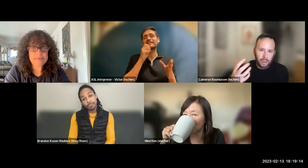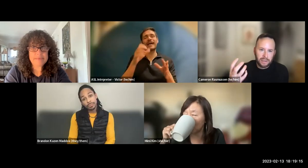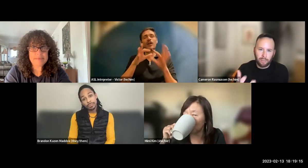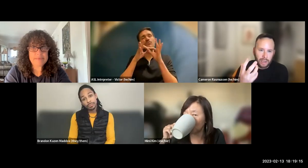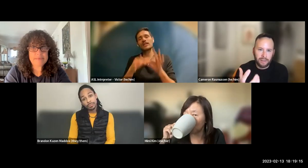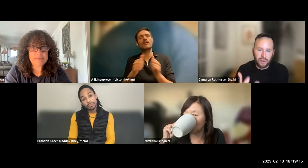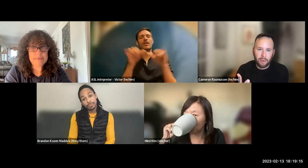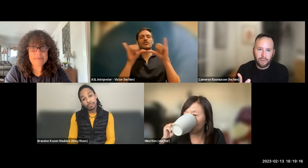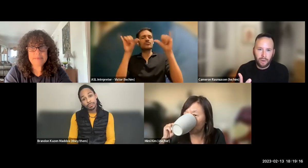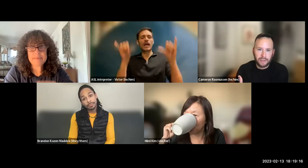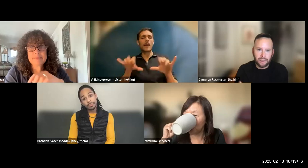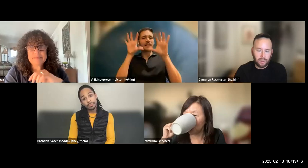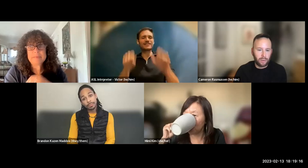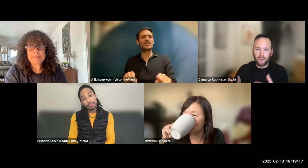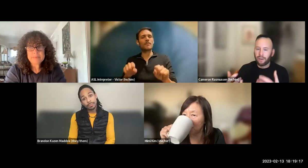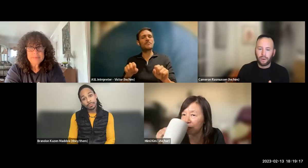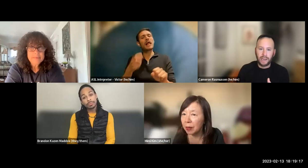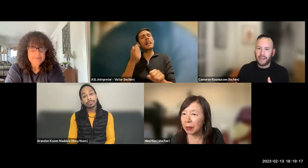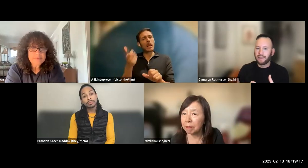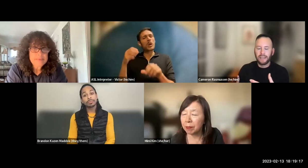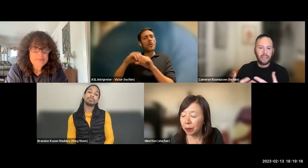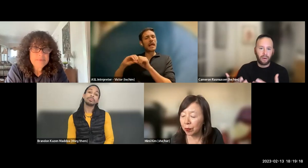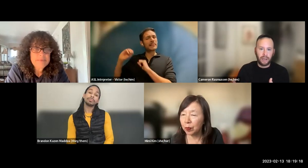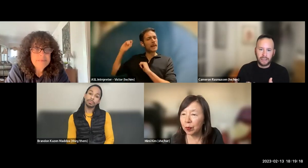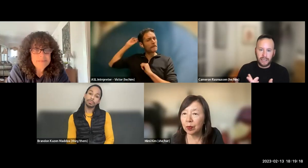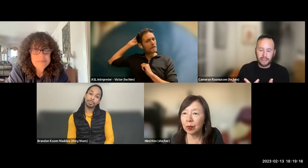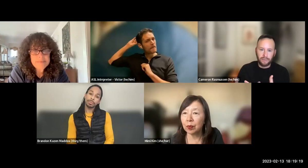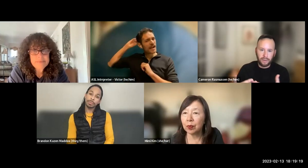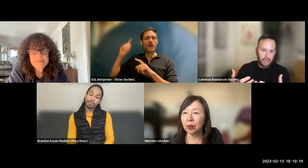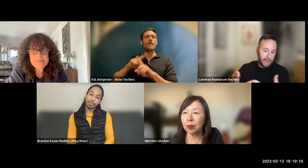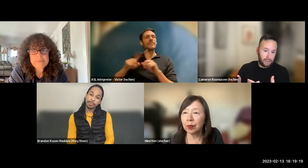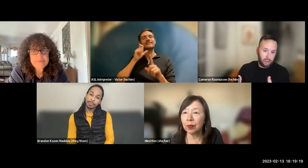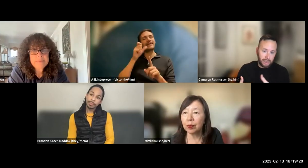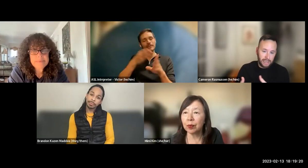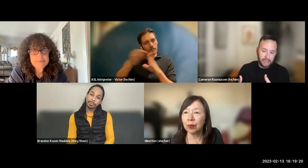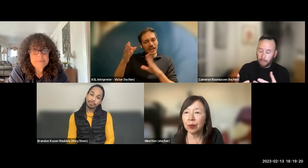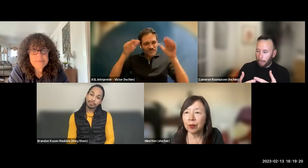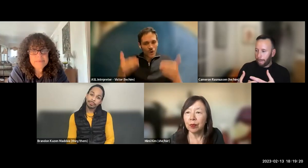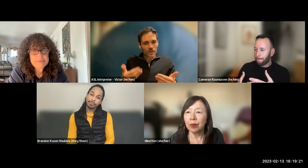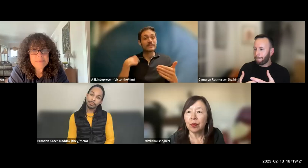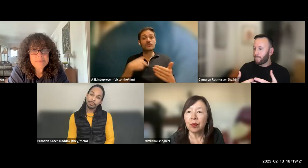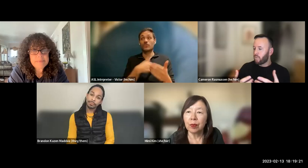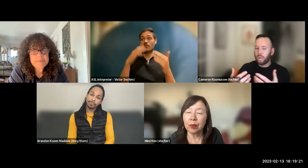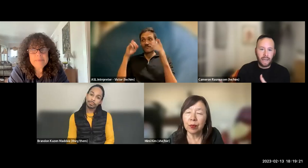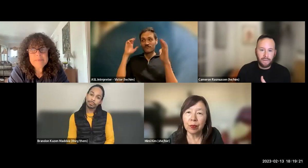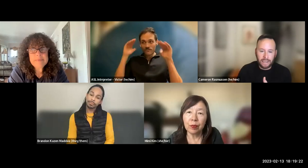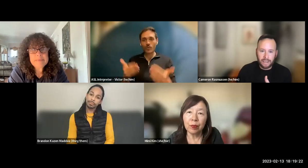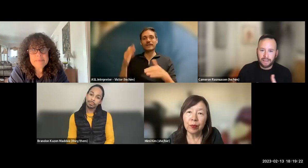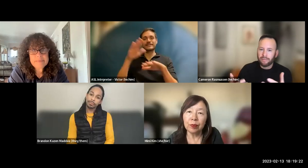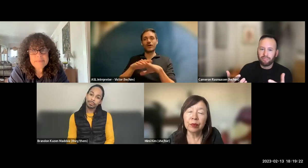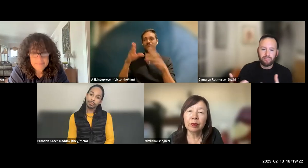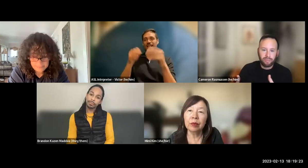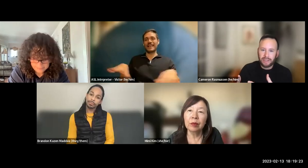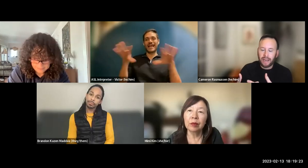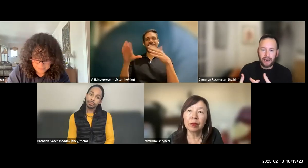background, but it wasn't a present framework for us. And so we were trying to organize around this lens of anti-criminalization. We had a lot of